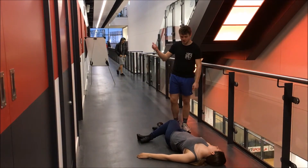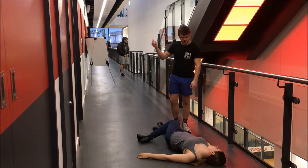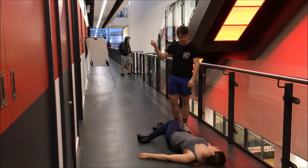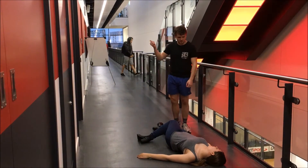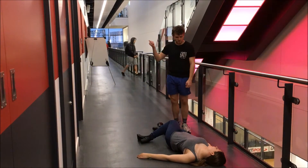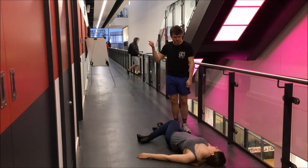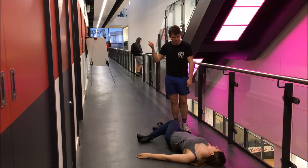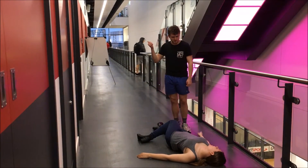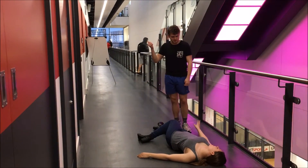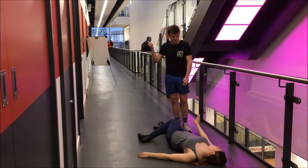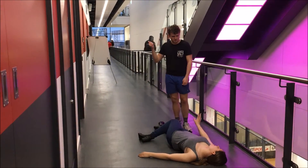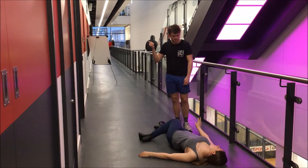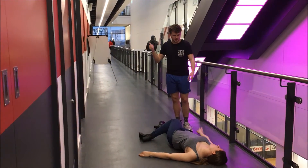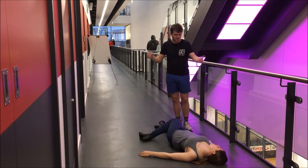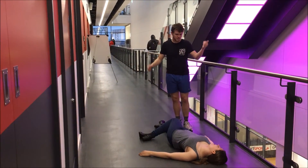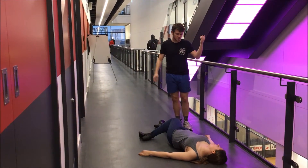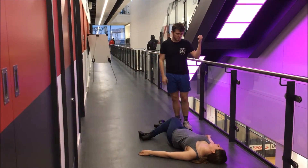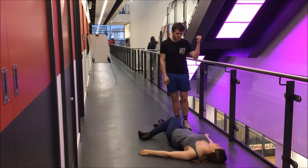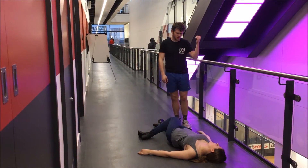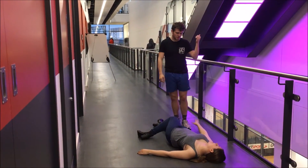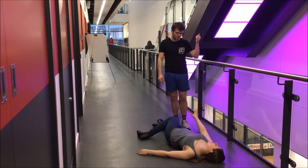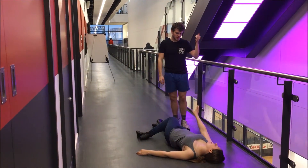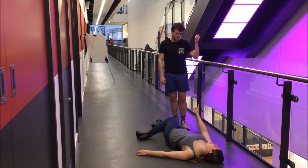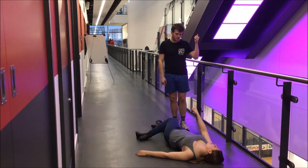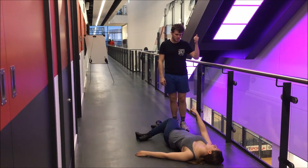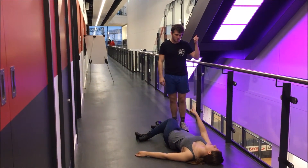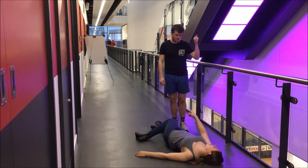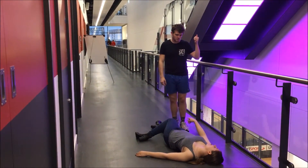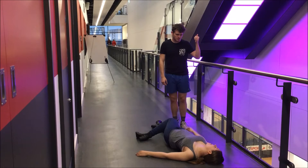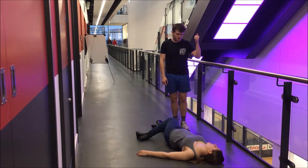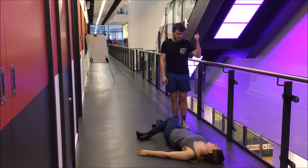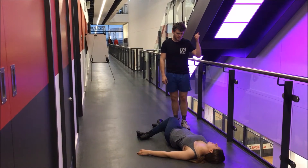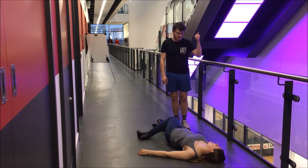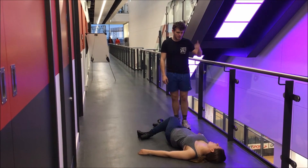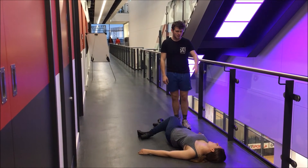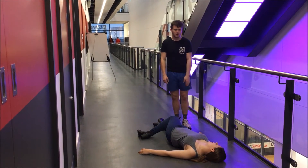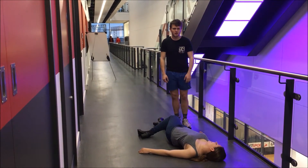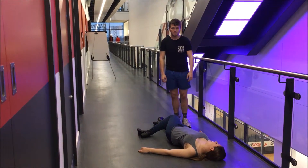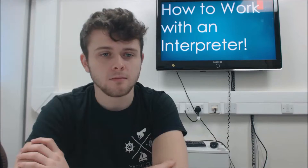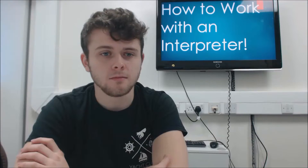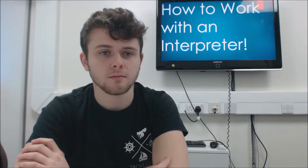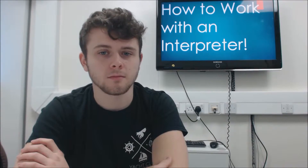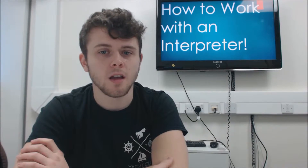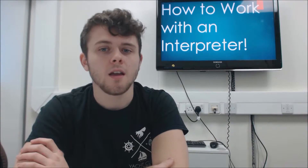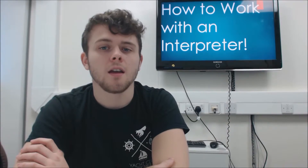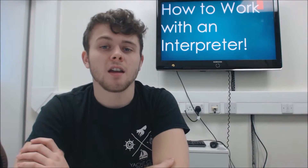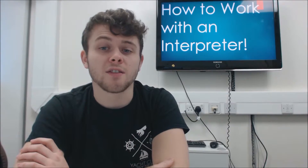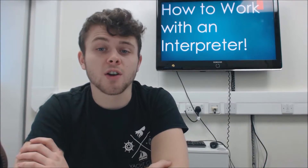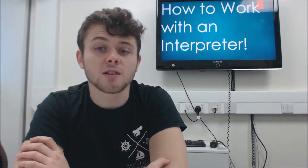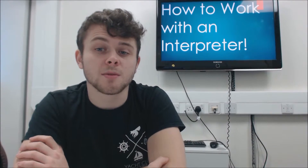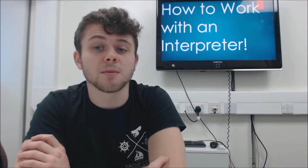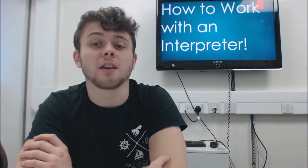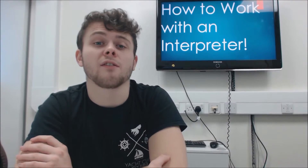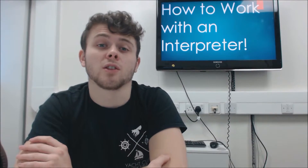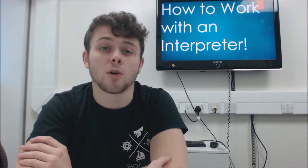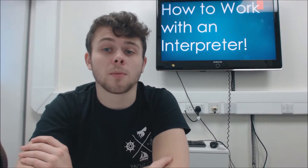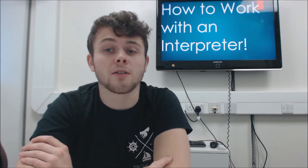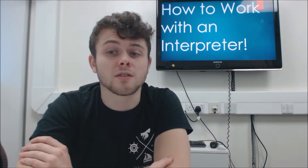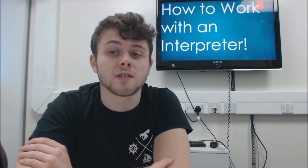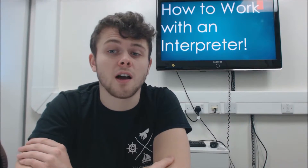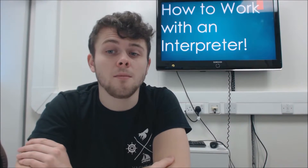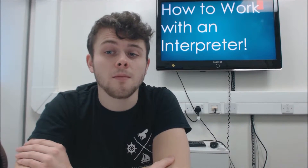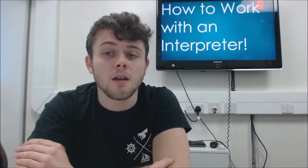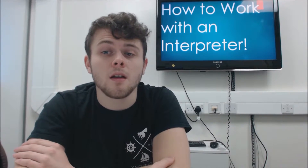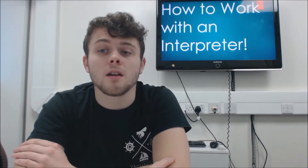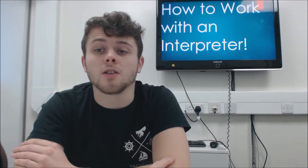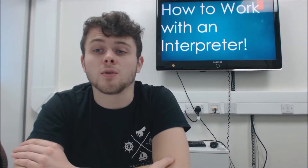it? We need to get on with this. No, just we need to do this. We've got another job to do. You're fine. Oh. If you're going to be speaking for long